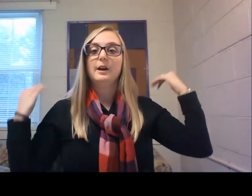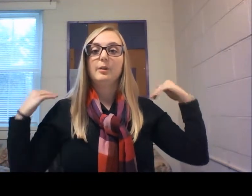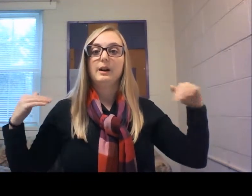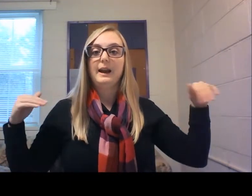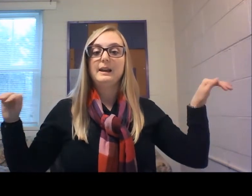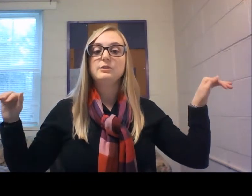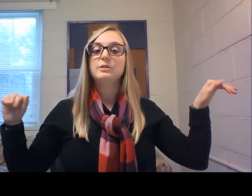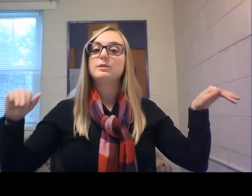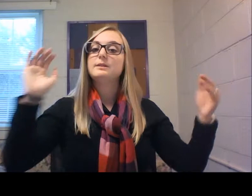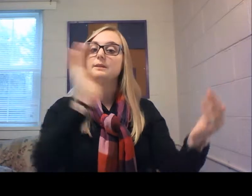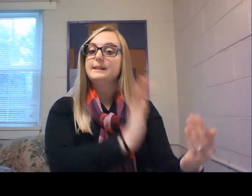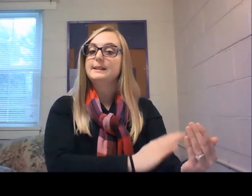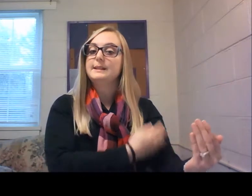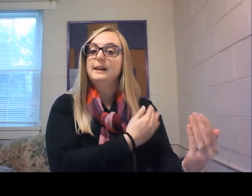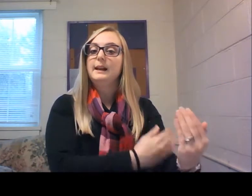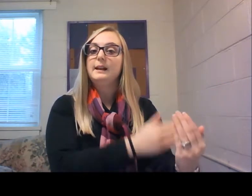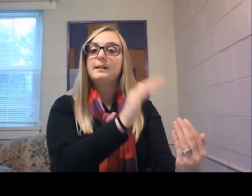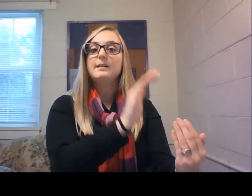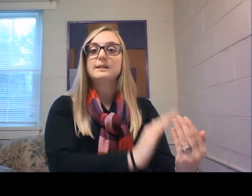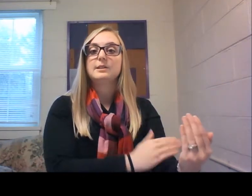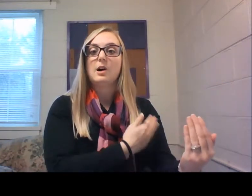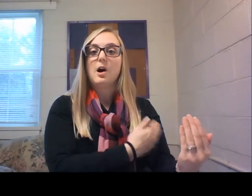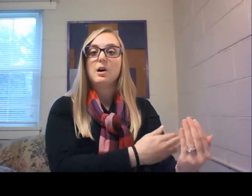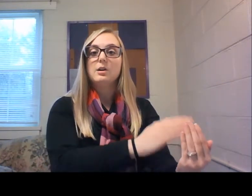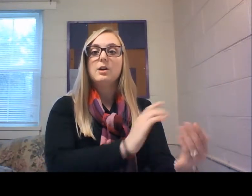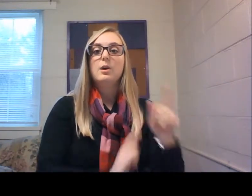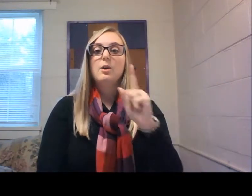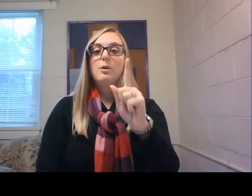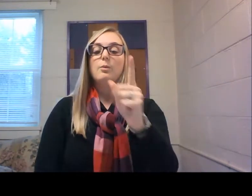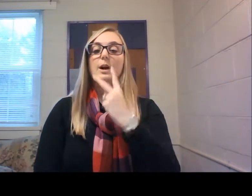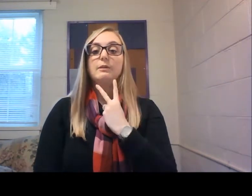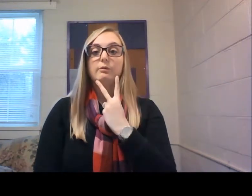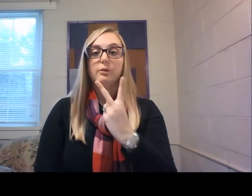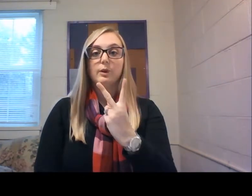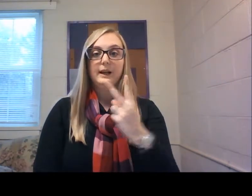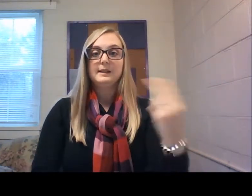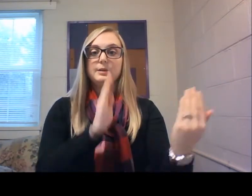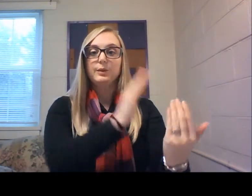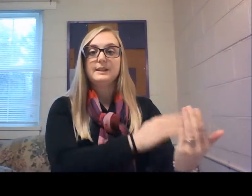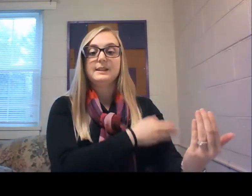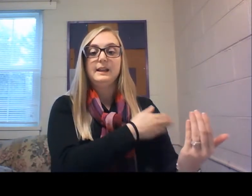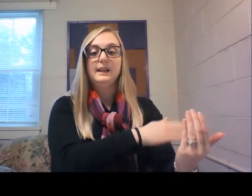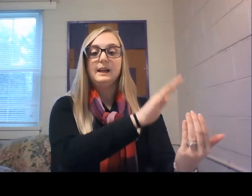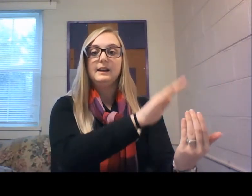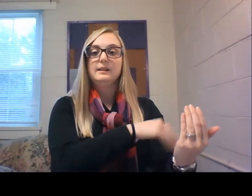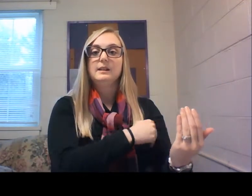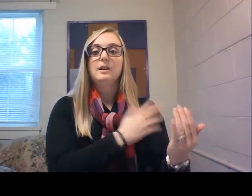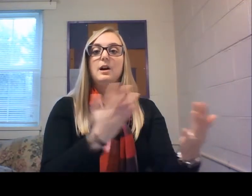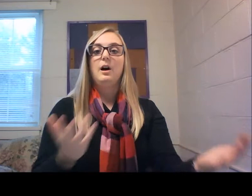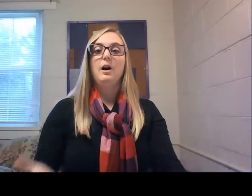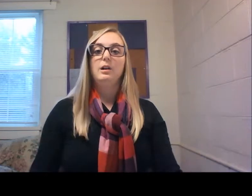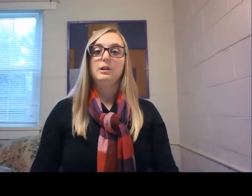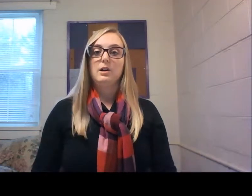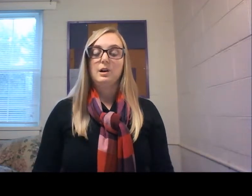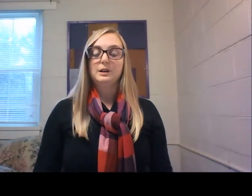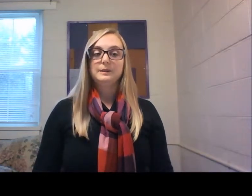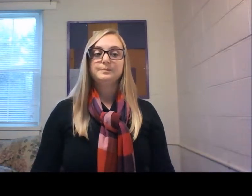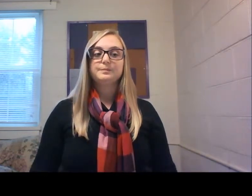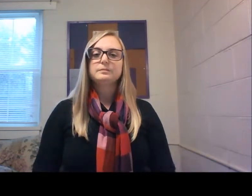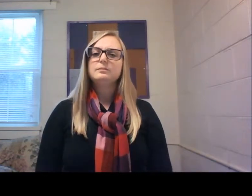were angels to sing the song, one voice was singing all along."